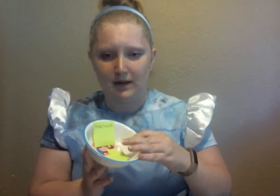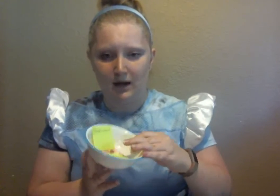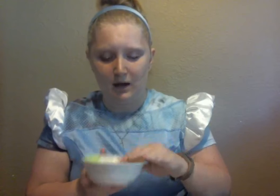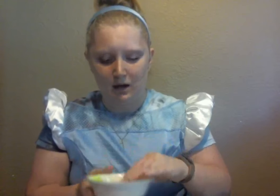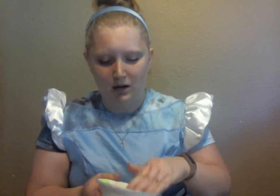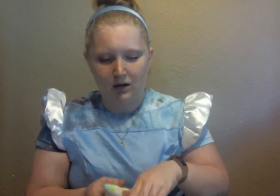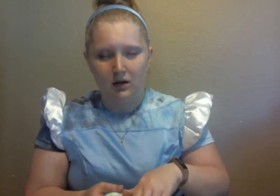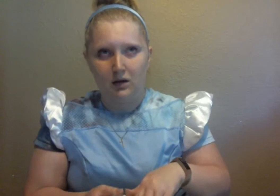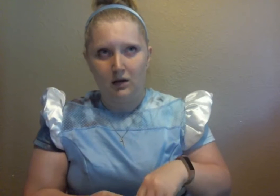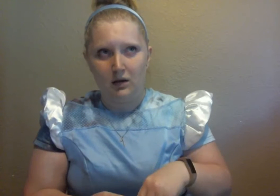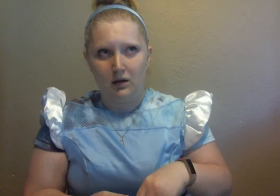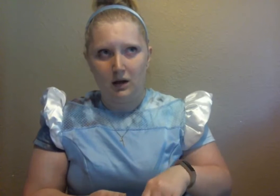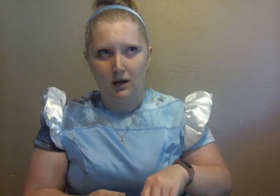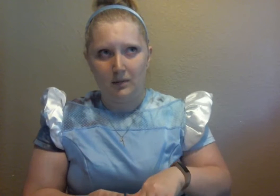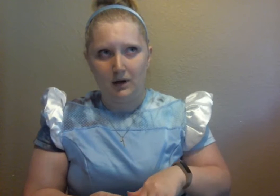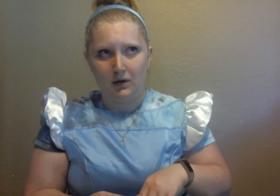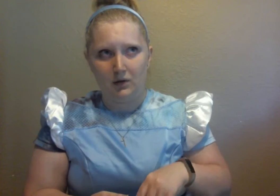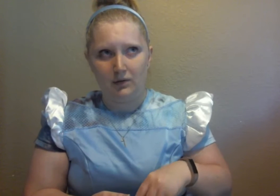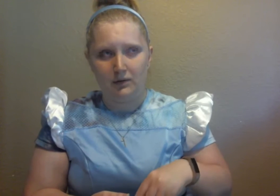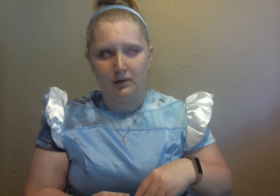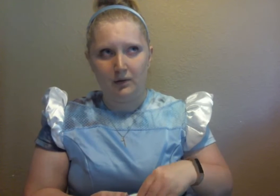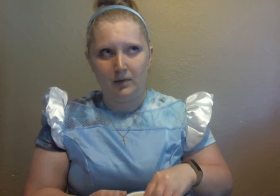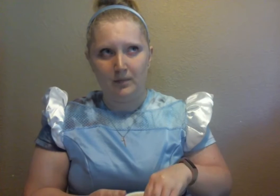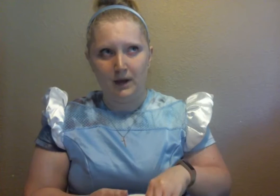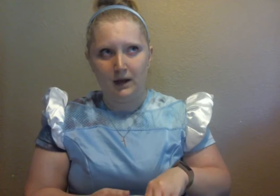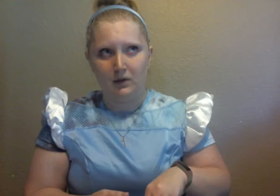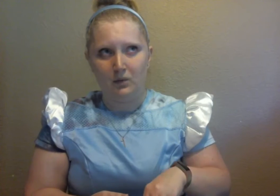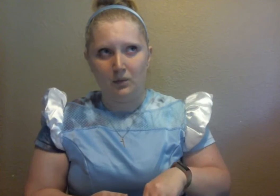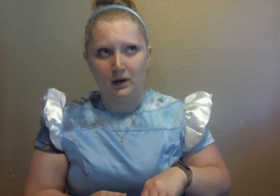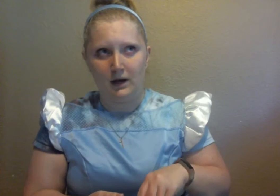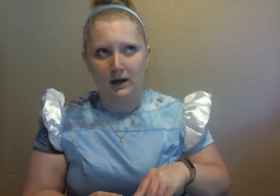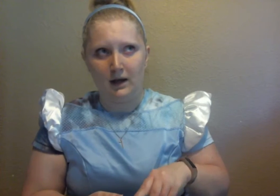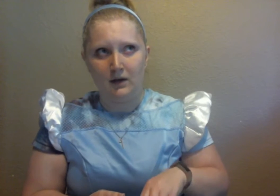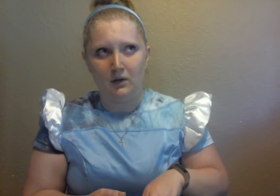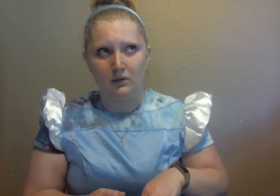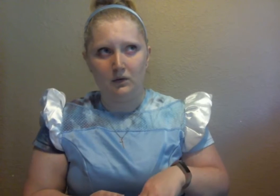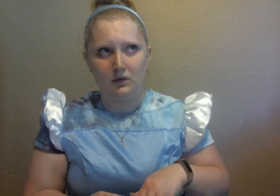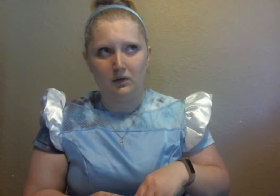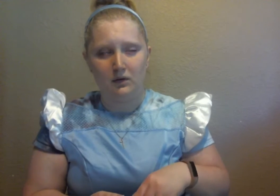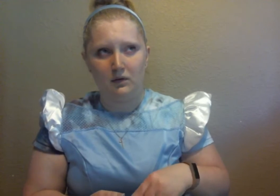here. I'm going to go through and pick one out.